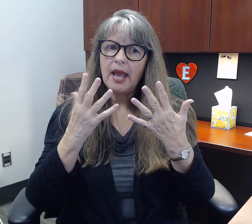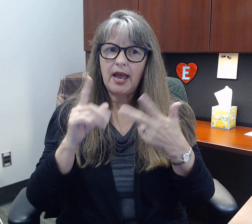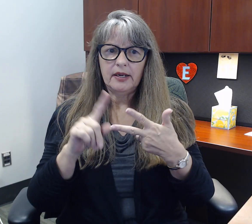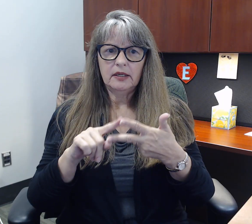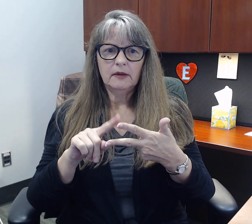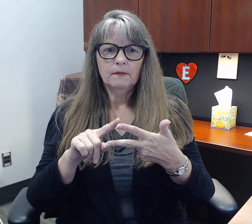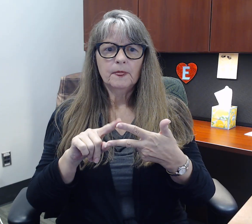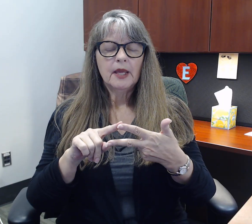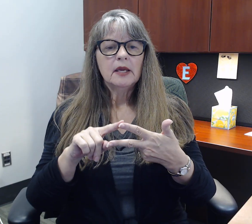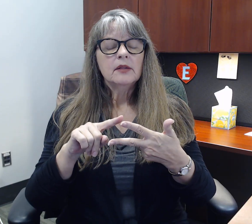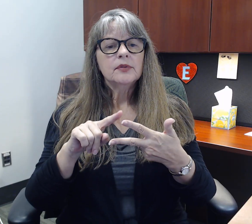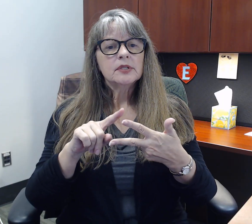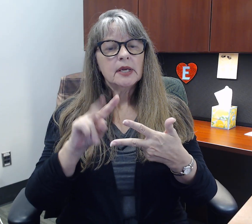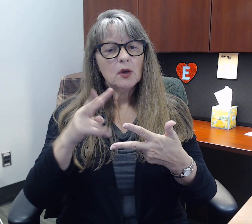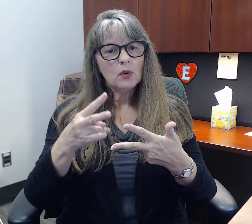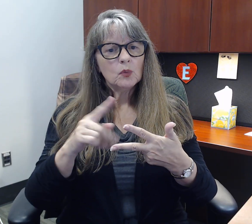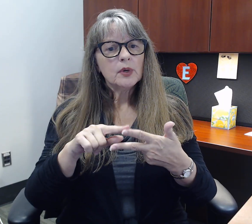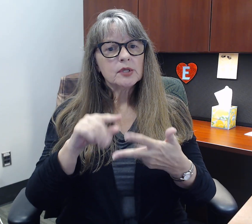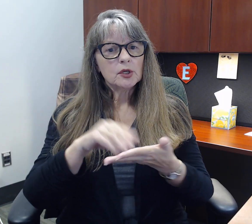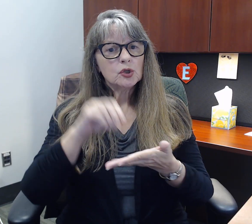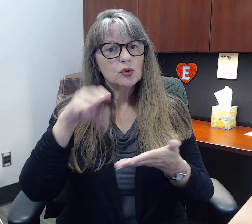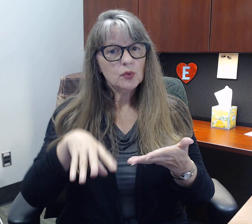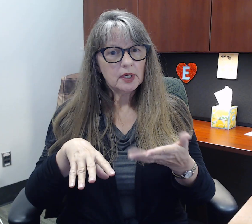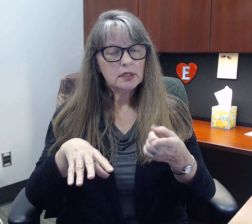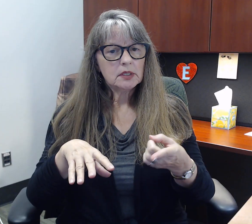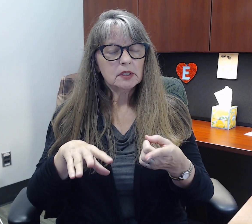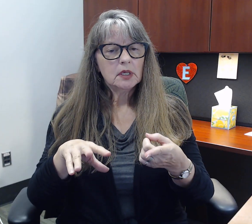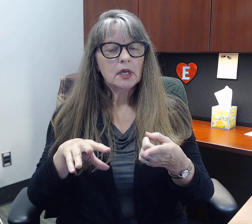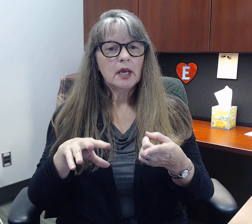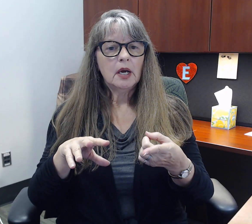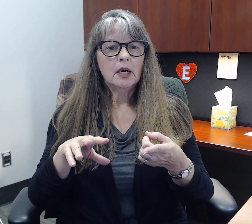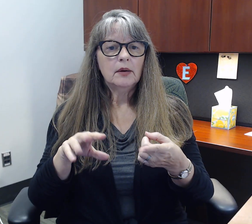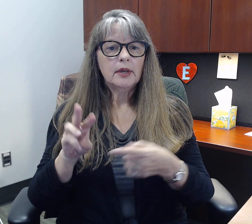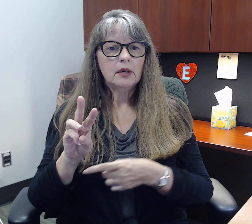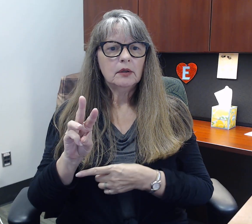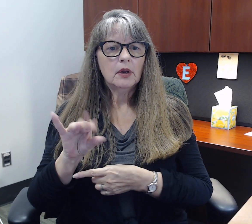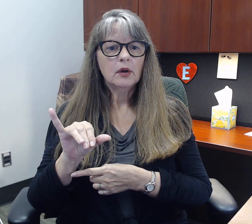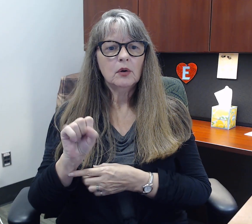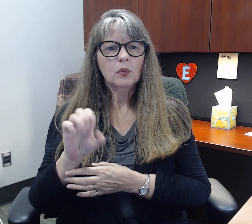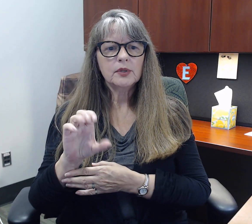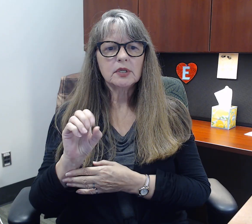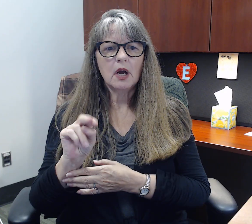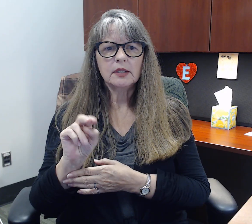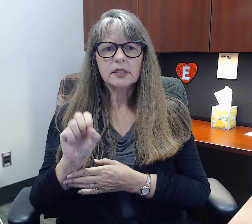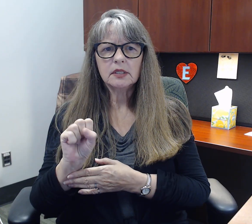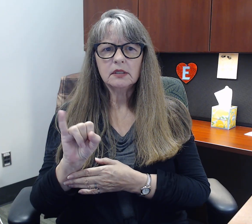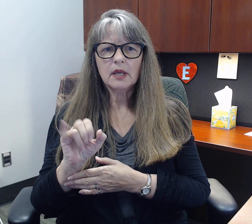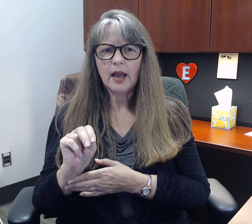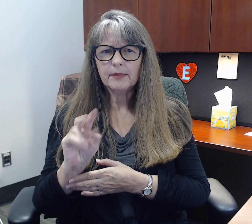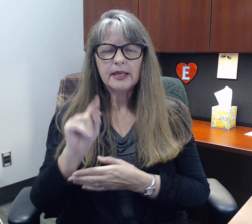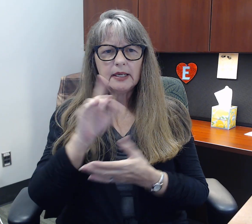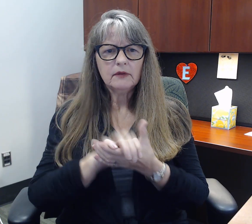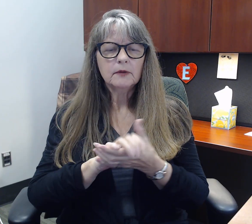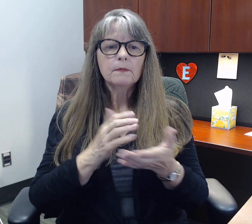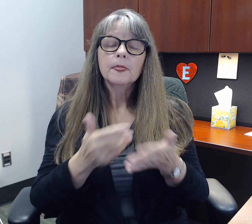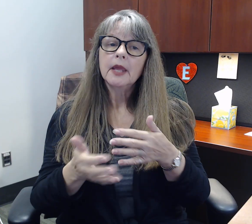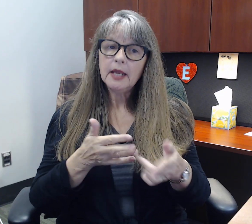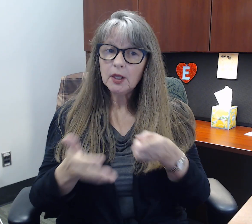sad. The second one was a student in Wisconsin, I believe.